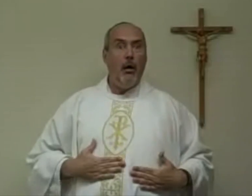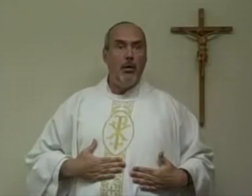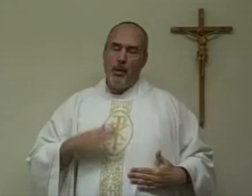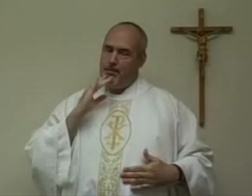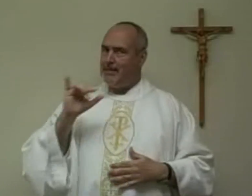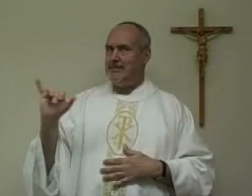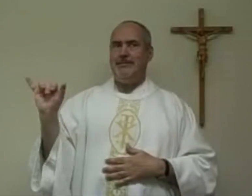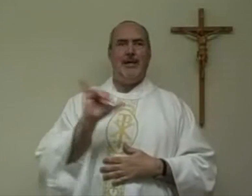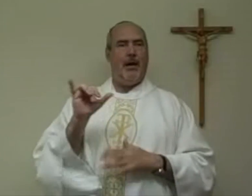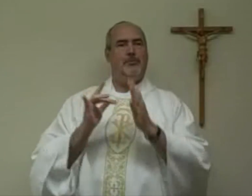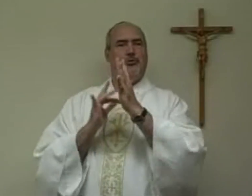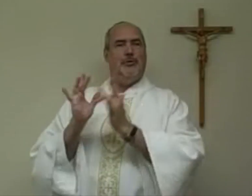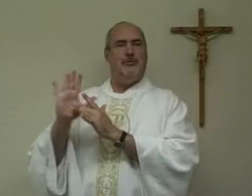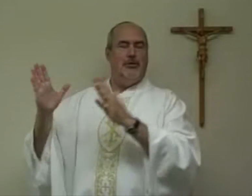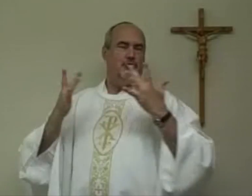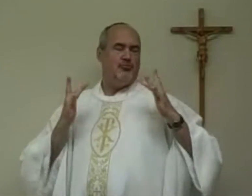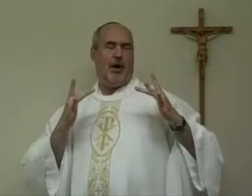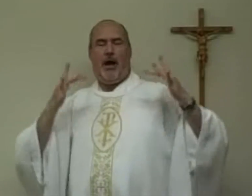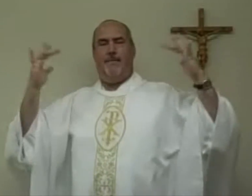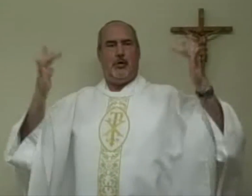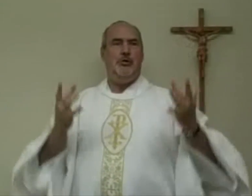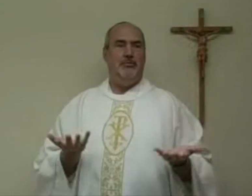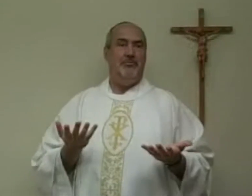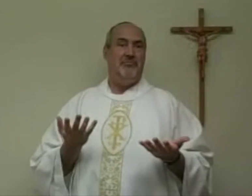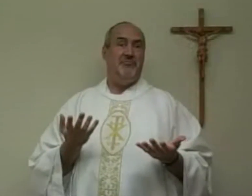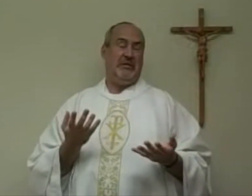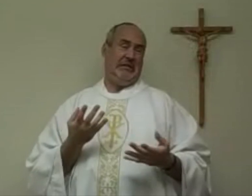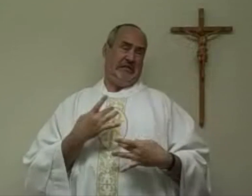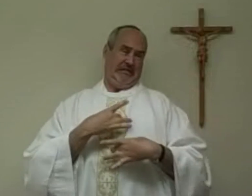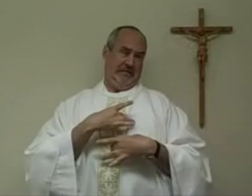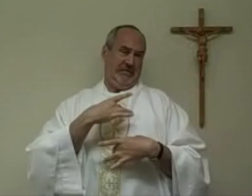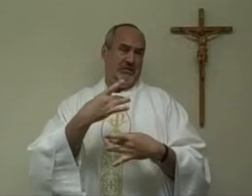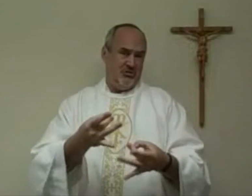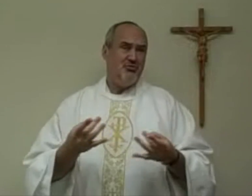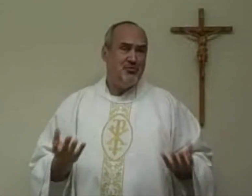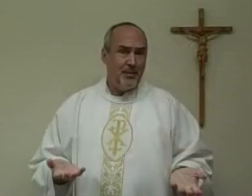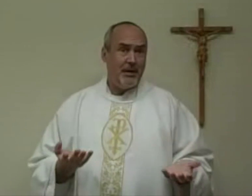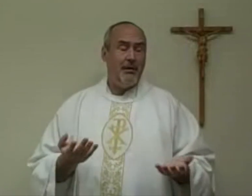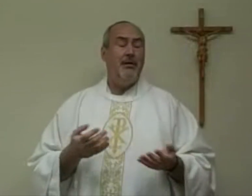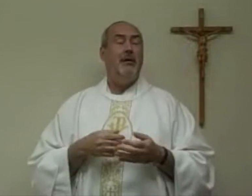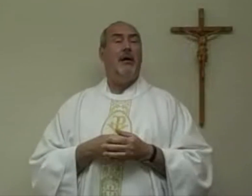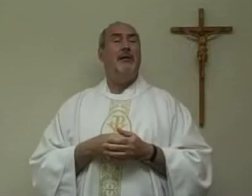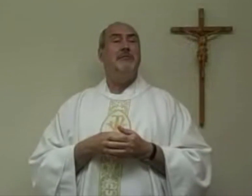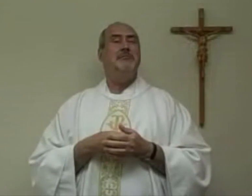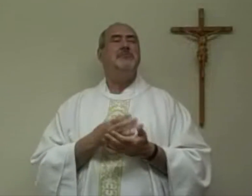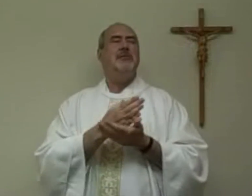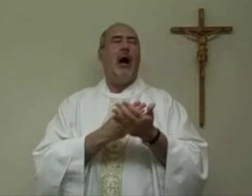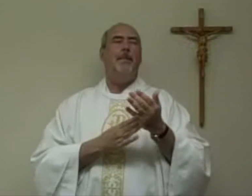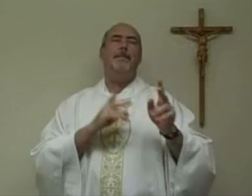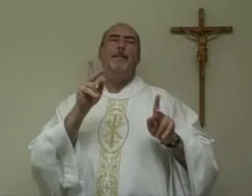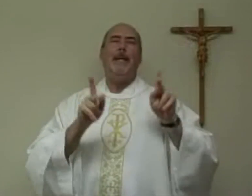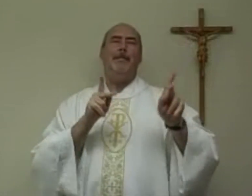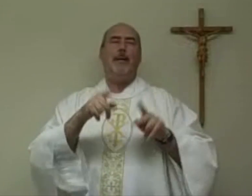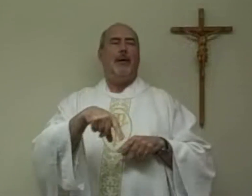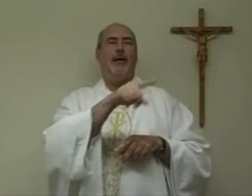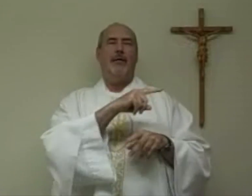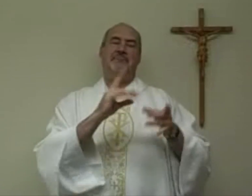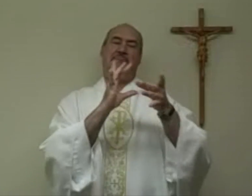are resurrected, our bodies will be transfigured just like Jesus's. That's kind of interesting if you think about